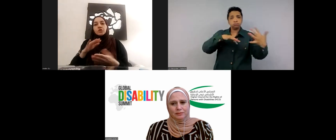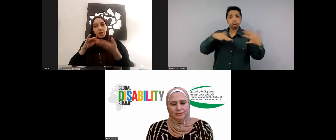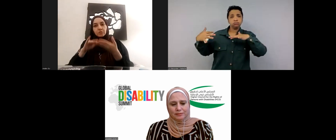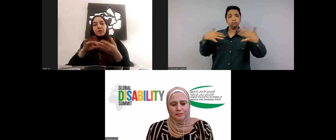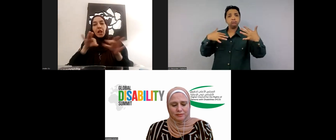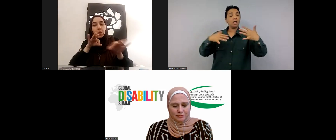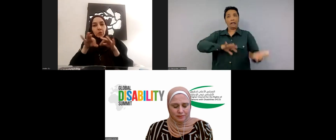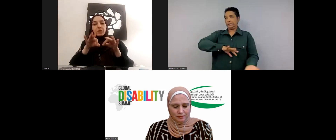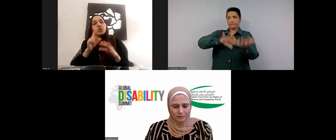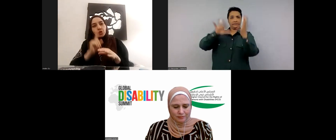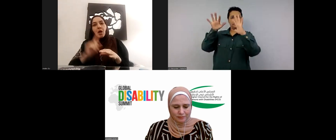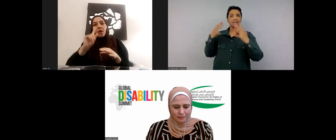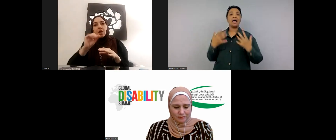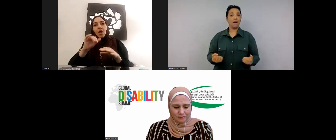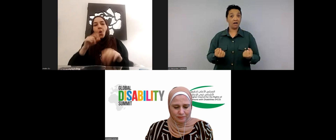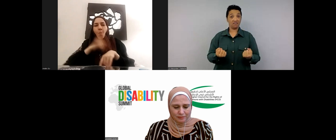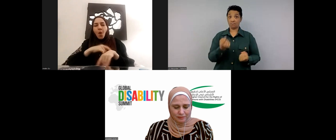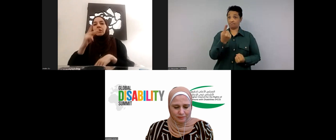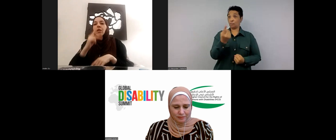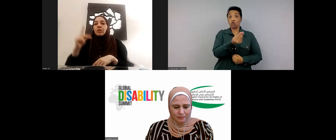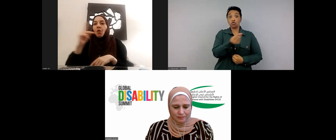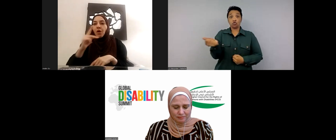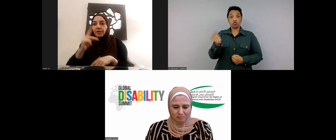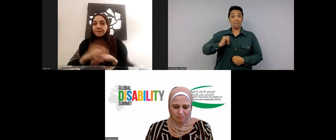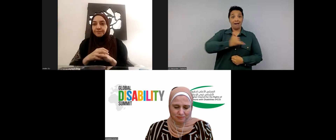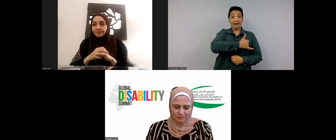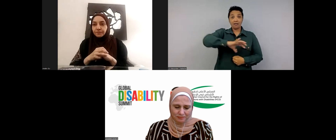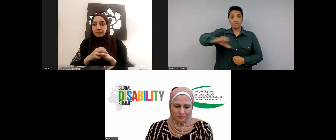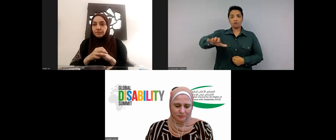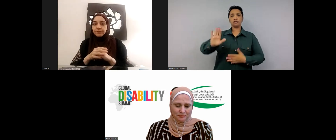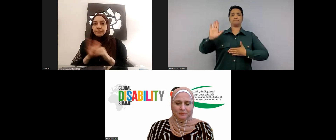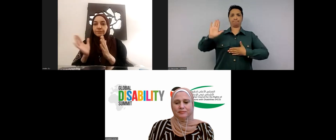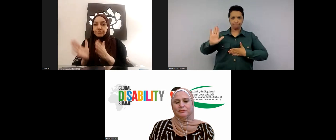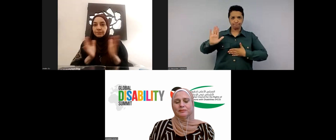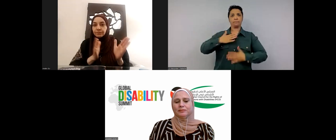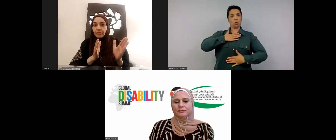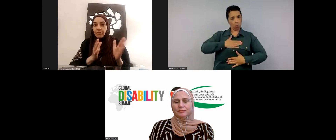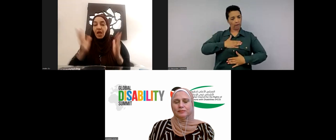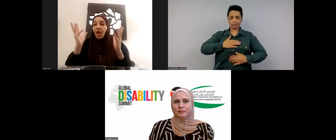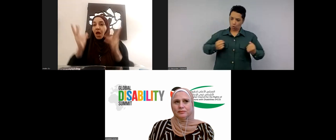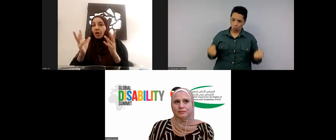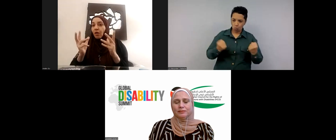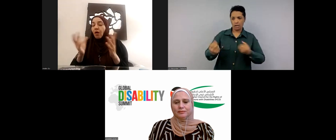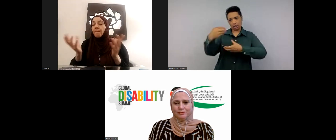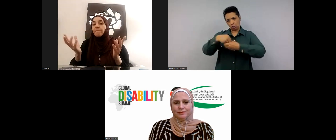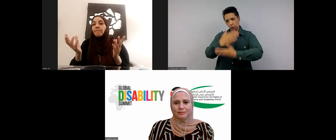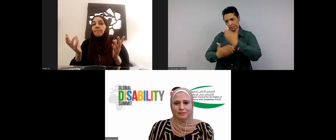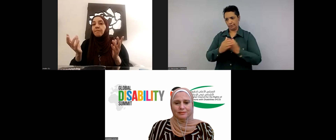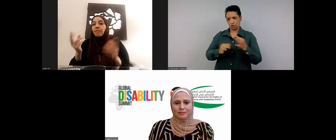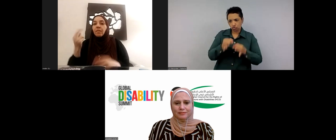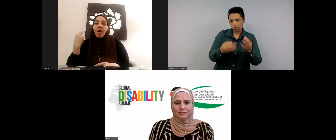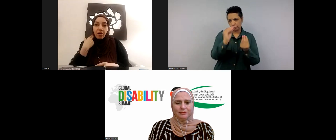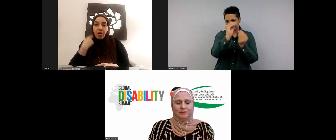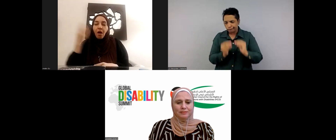world had taken commitment in order to make the strategies, but they failed to do so.